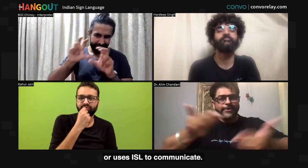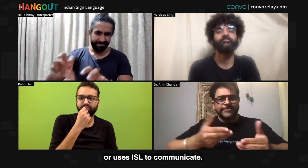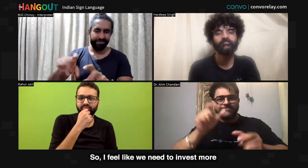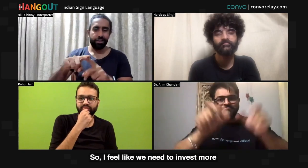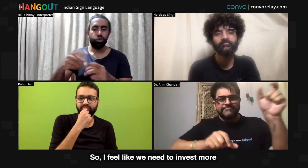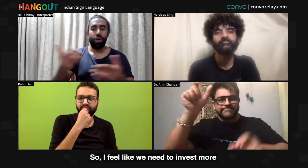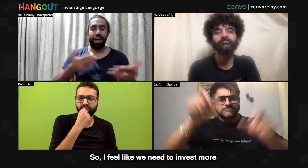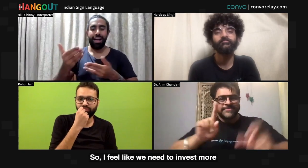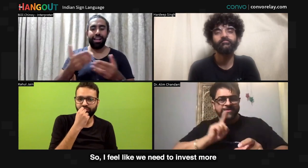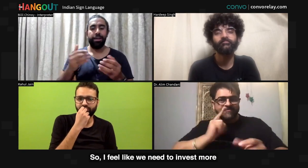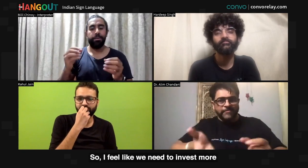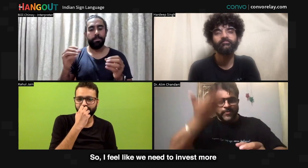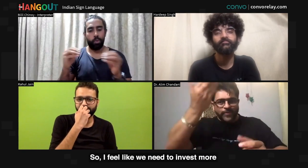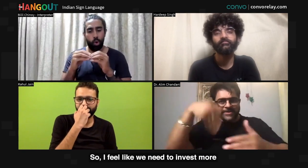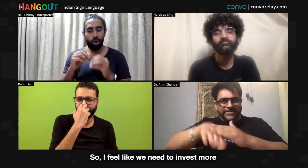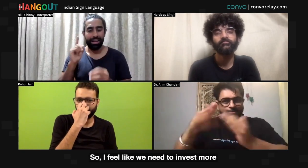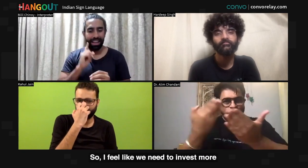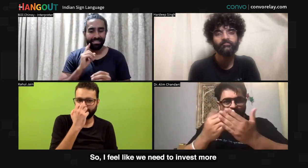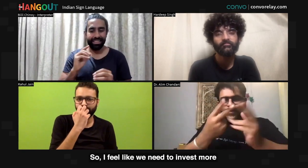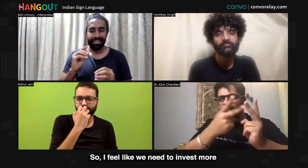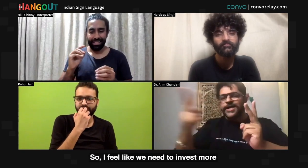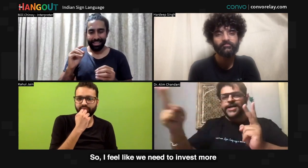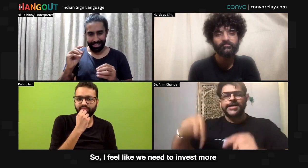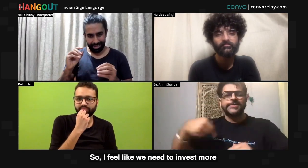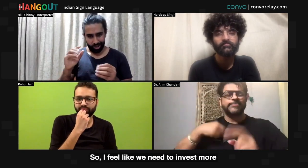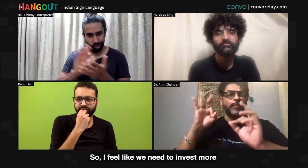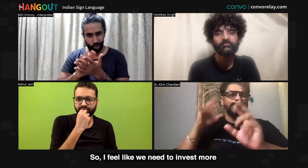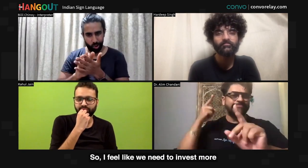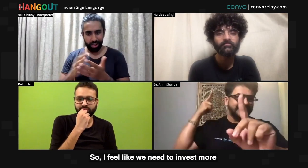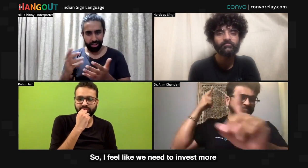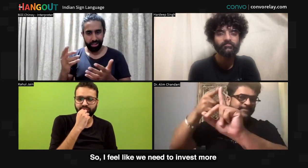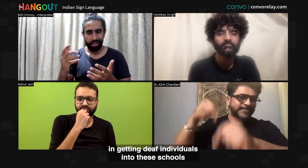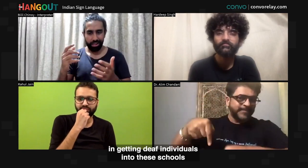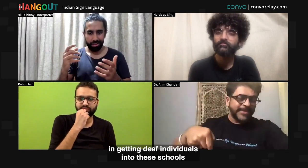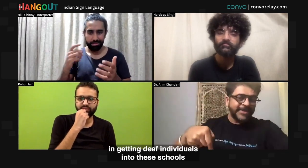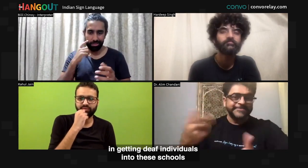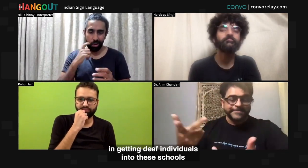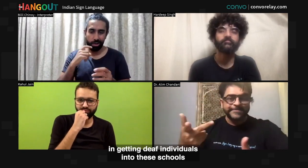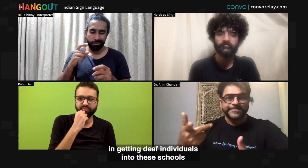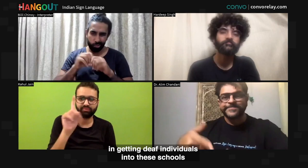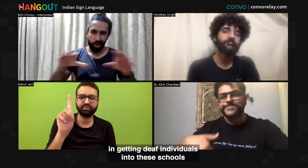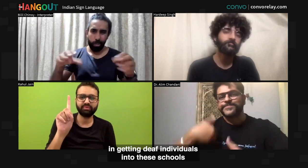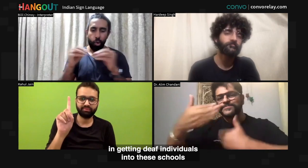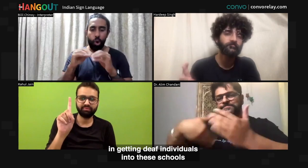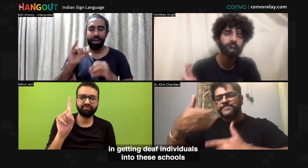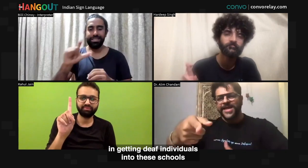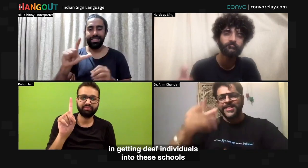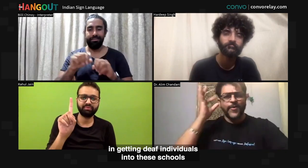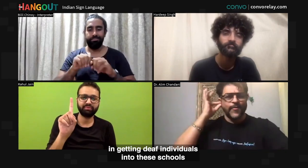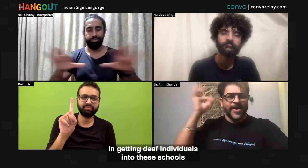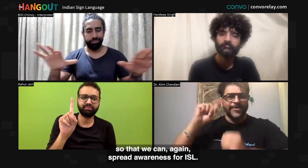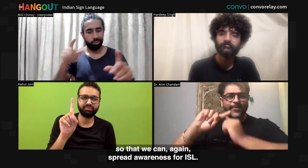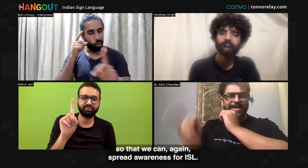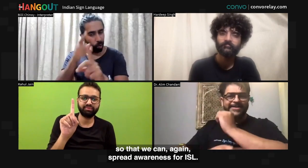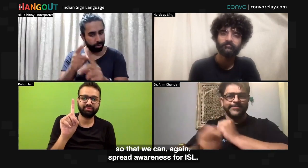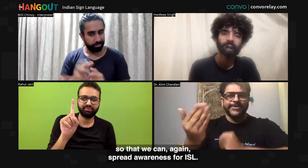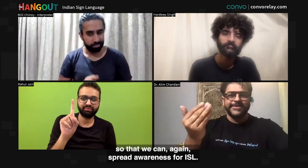So I feel like, uh, we need to invest more in getting deaf individuals into these schools so that we can, again,